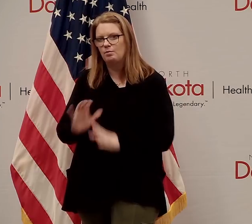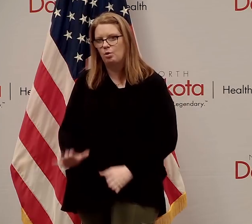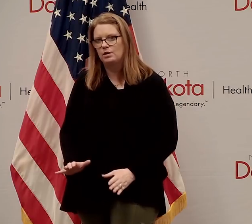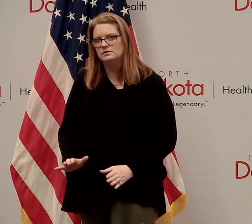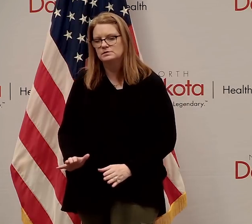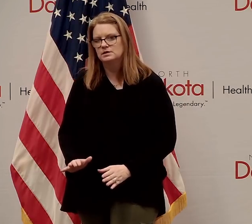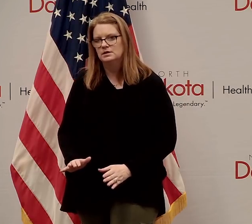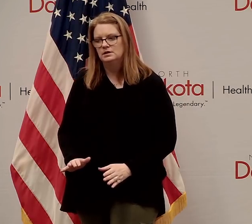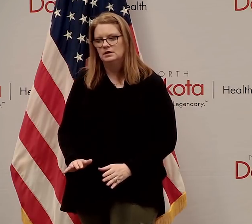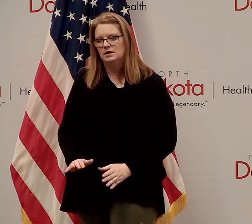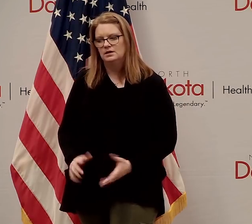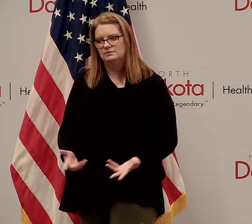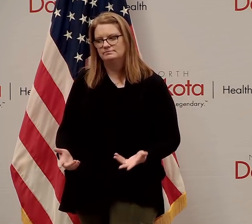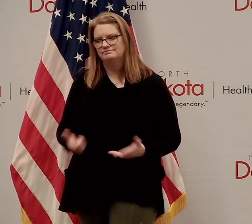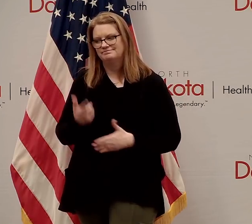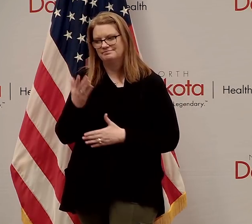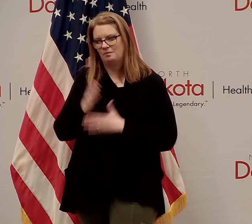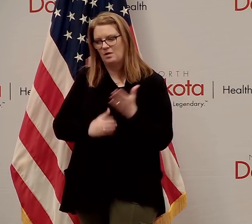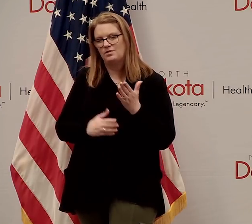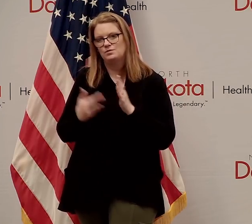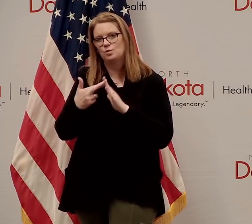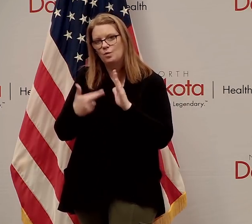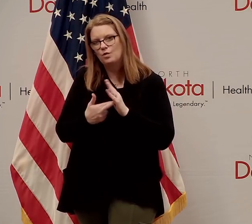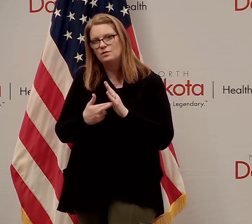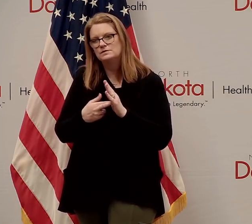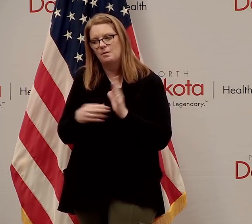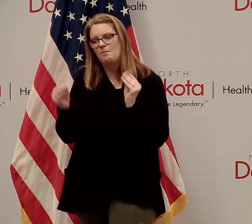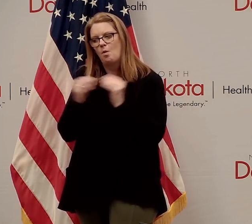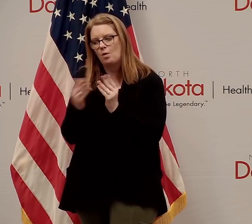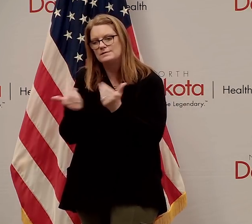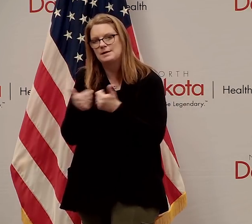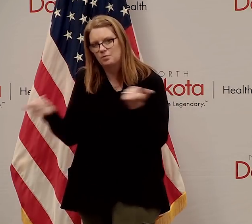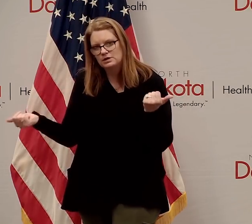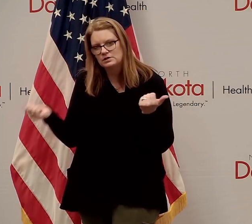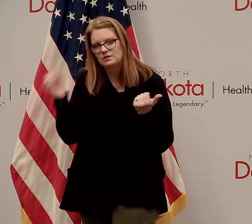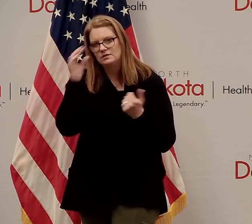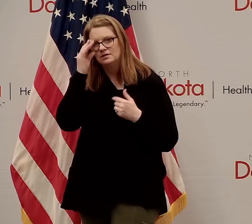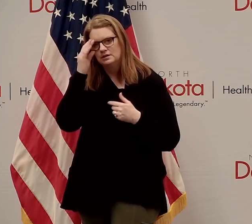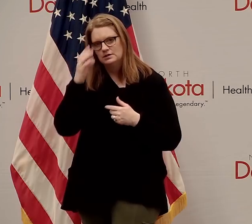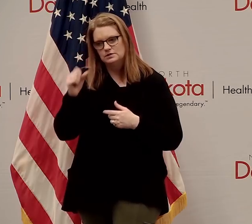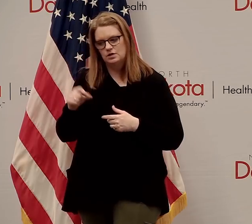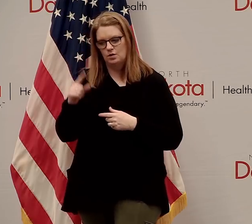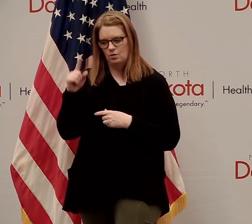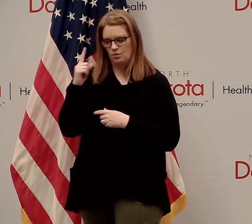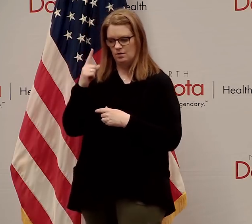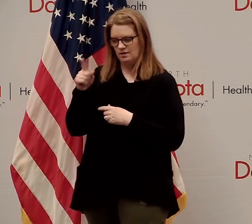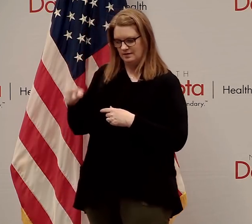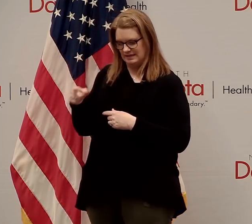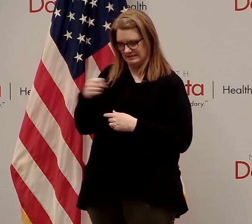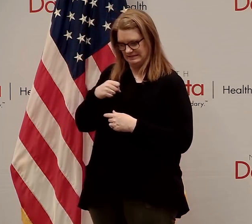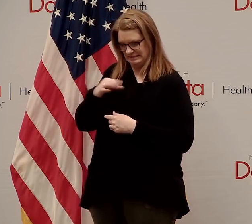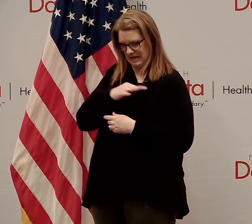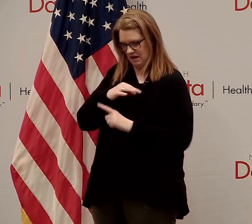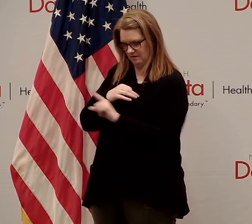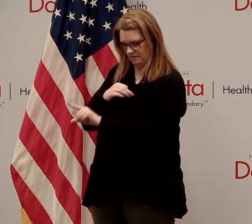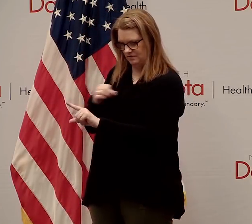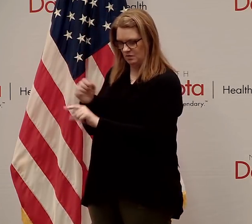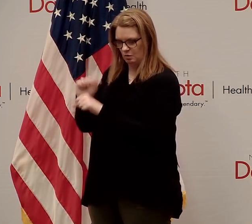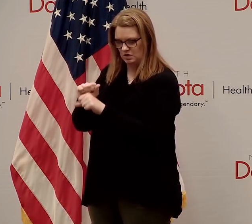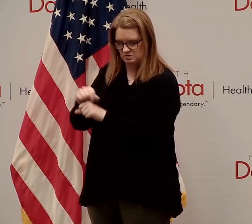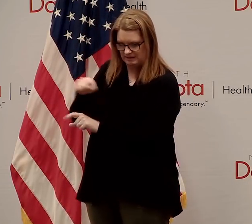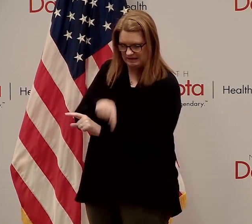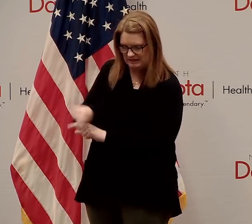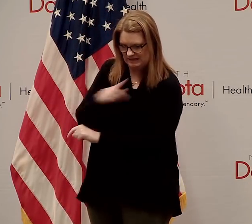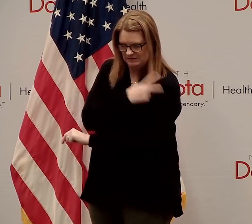to develop is more separation, so that staff may only work with a certain set of patients every day and not with any